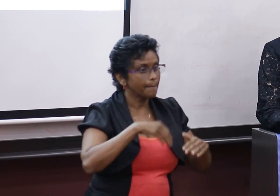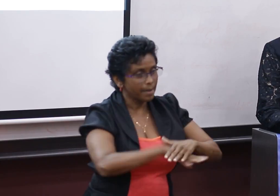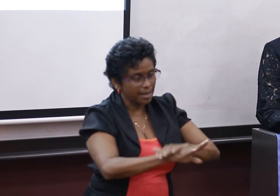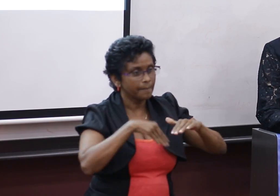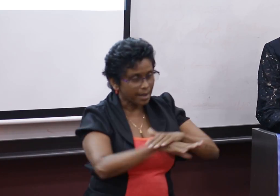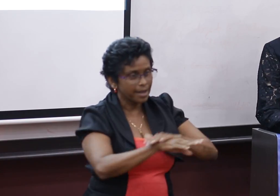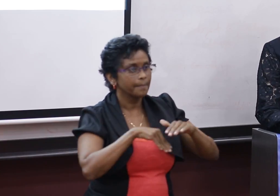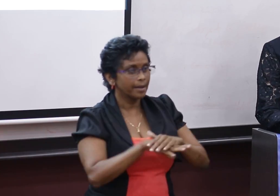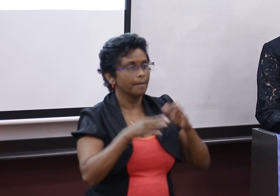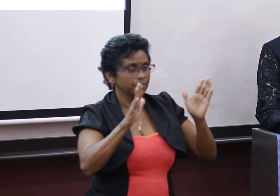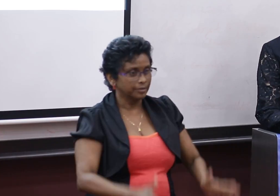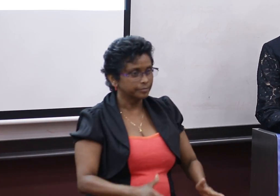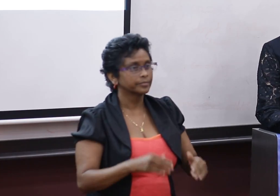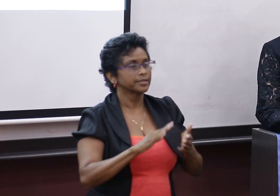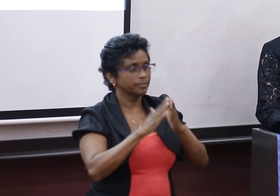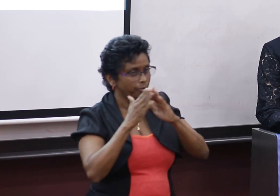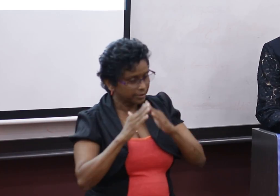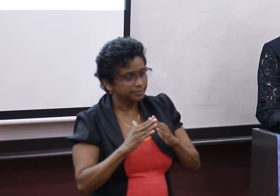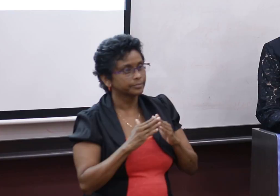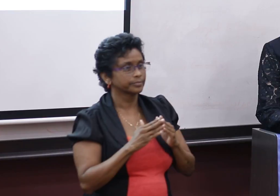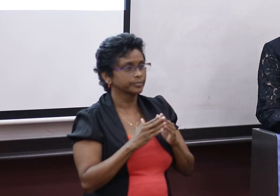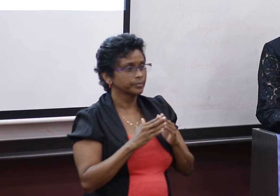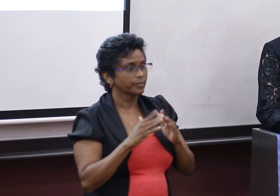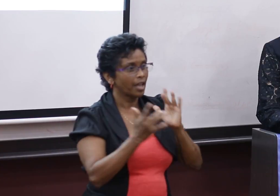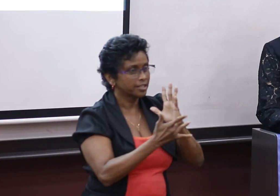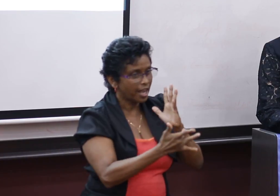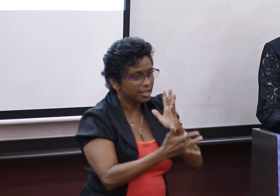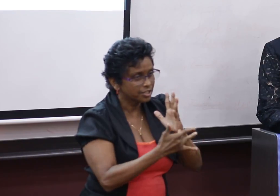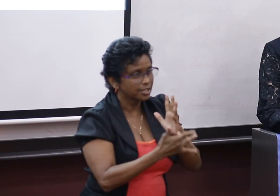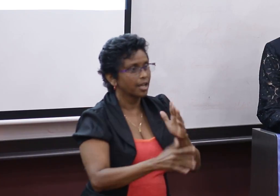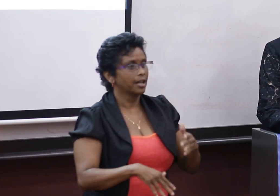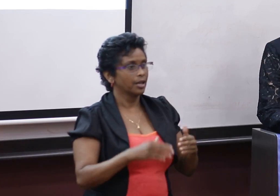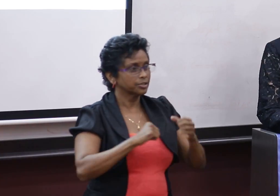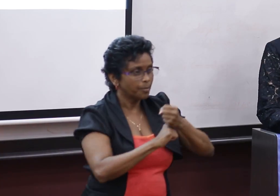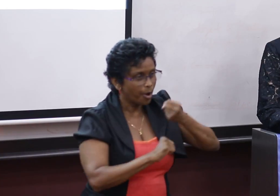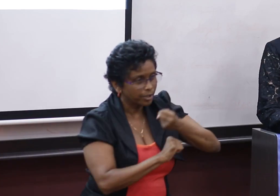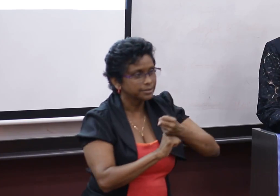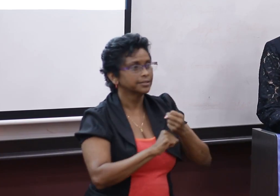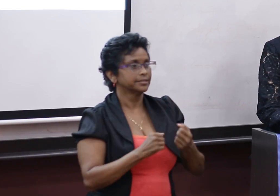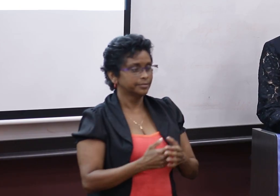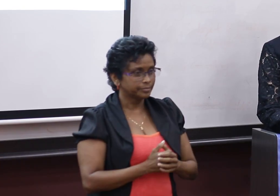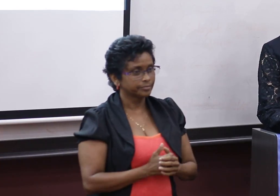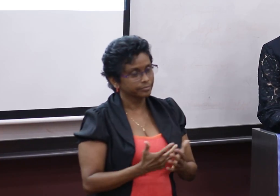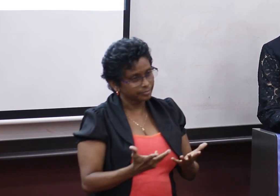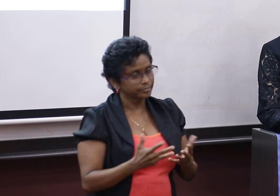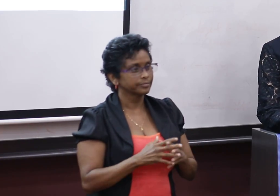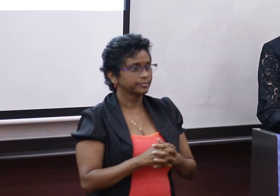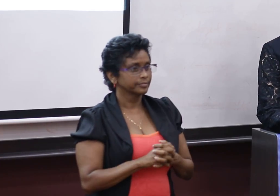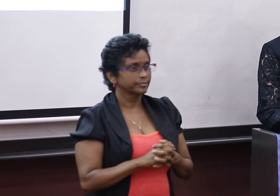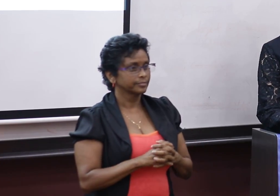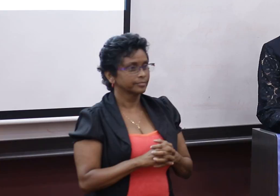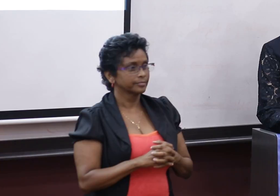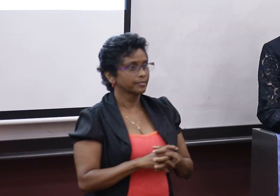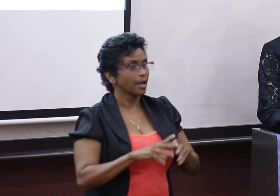personal assistance, education and employment. What is personal assistance? This would vary